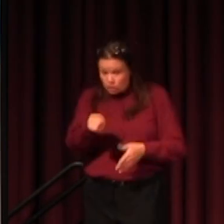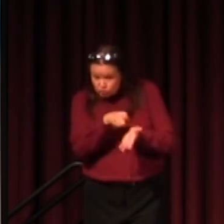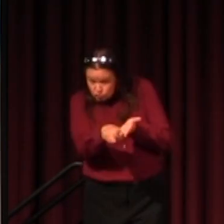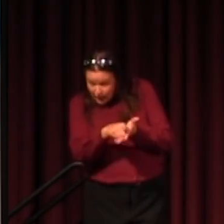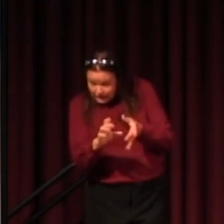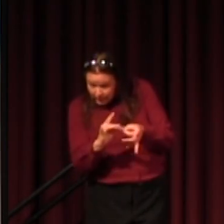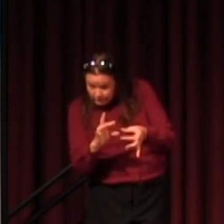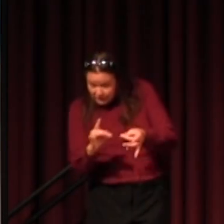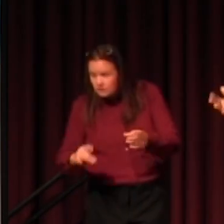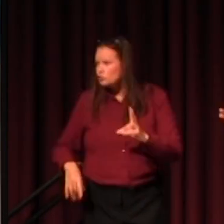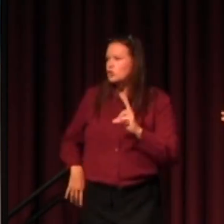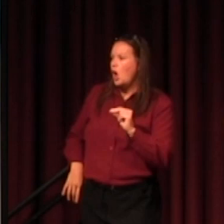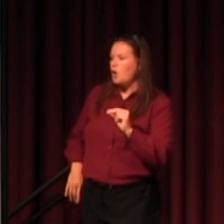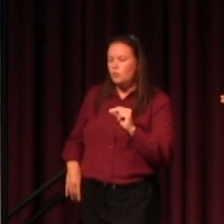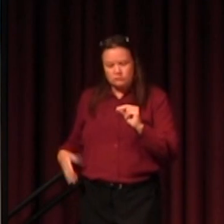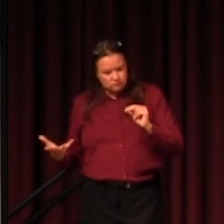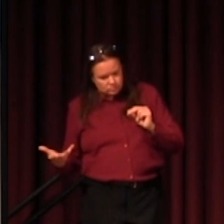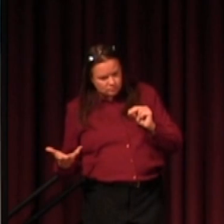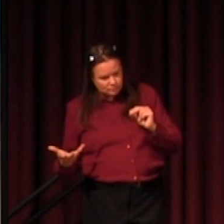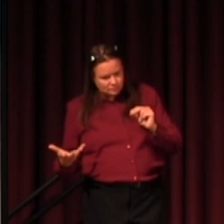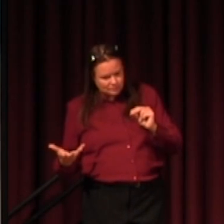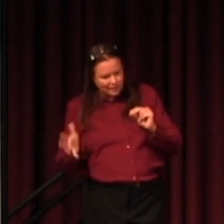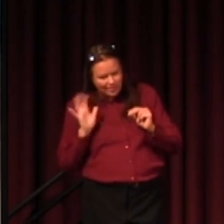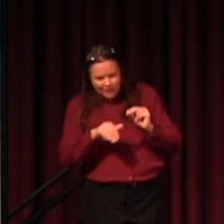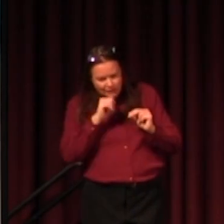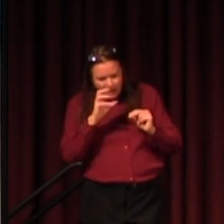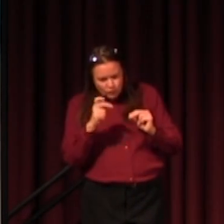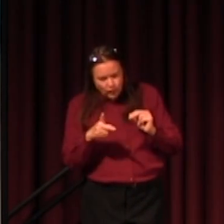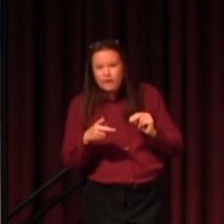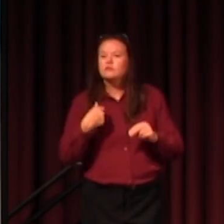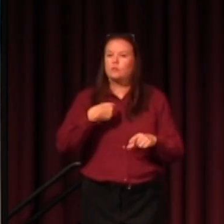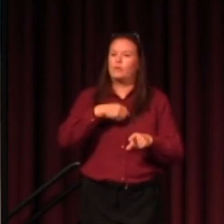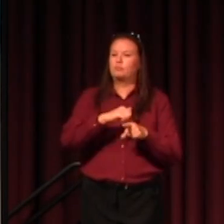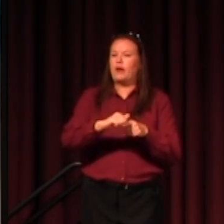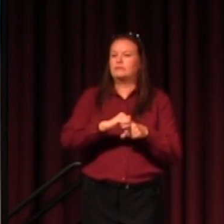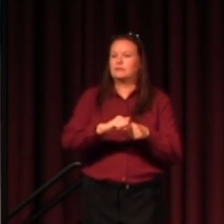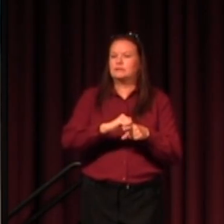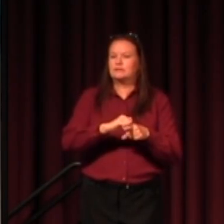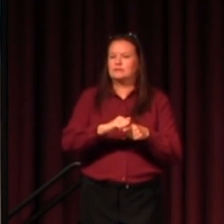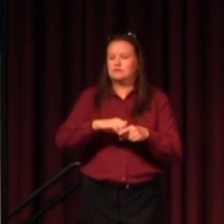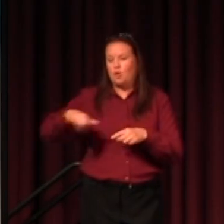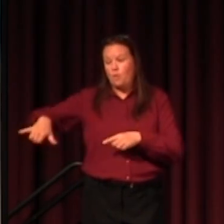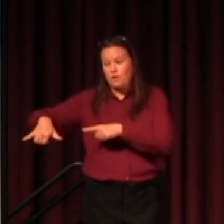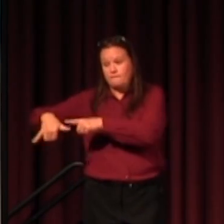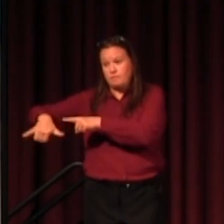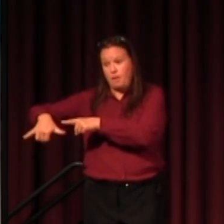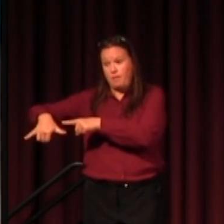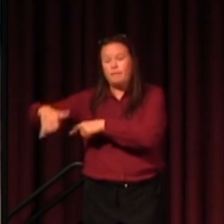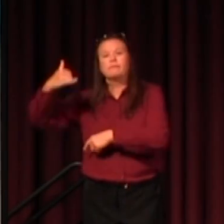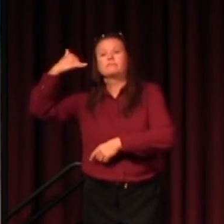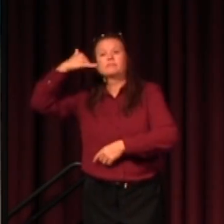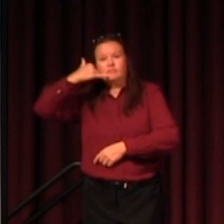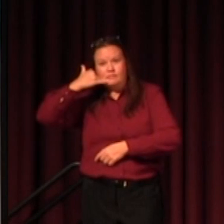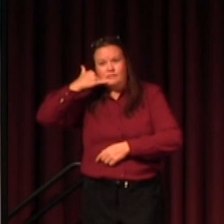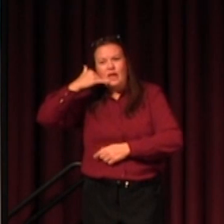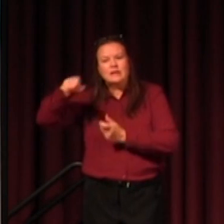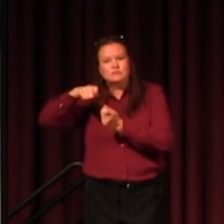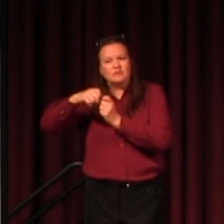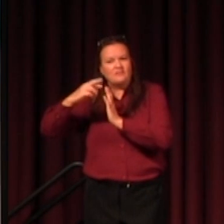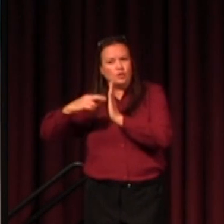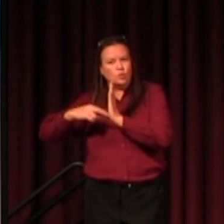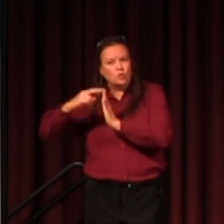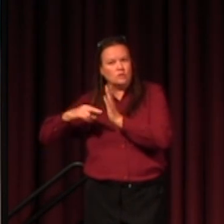Well, that's not okay. Like, we gotta get that right. Like, we had explicit rules. There are